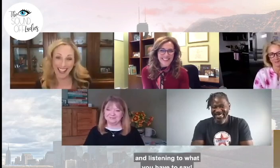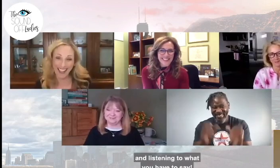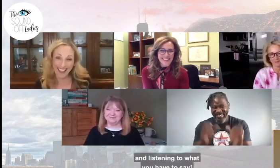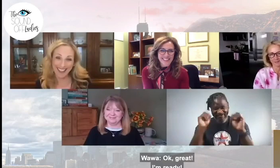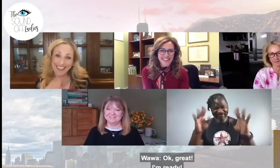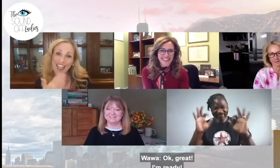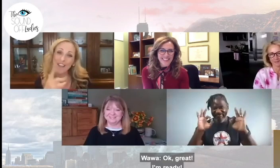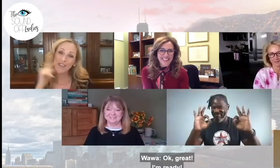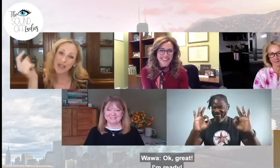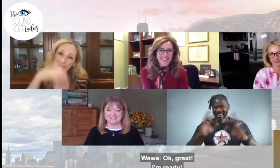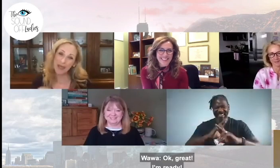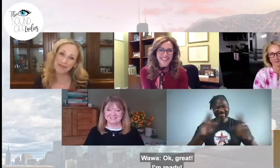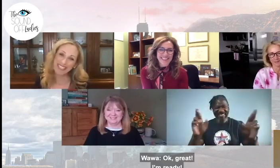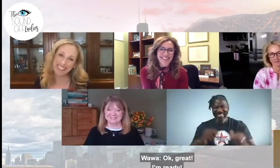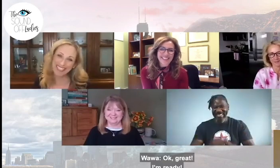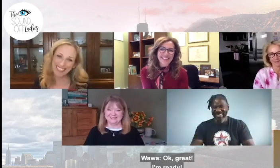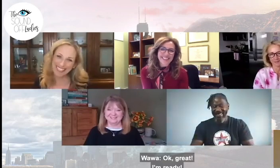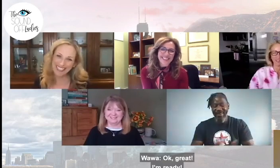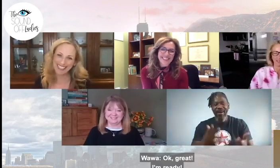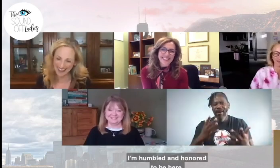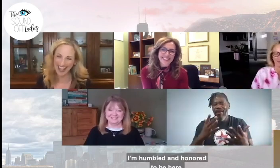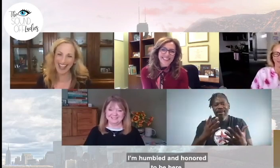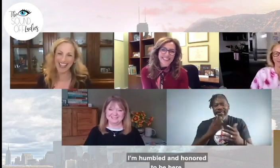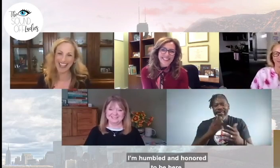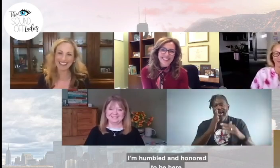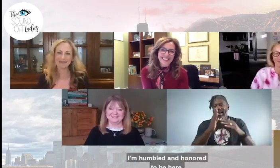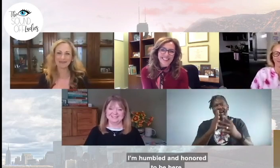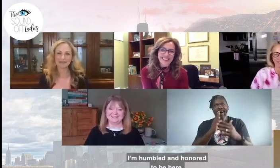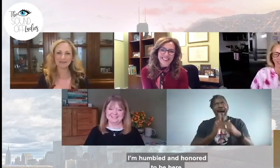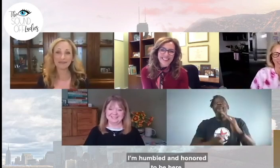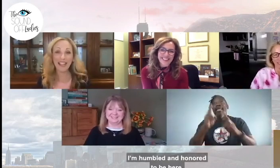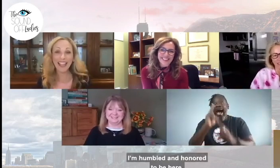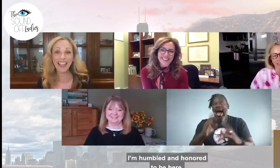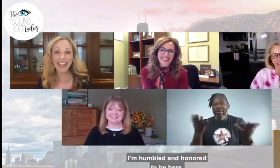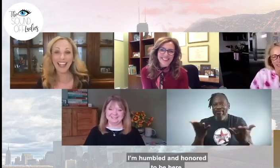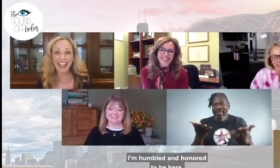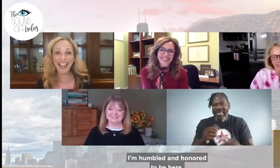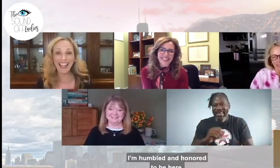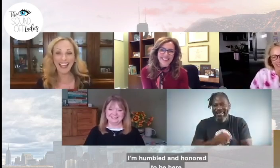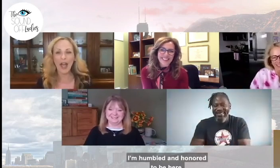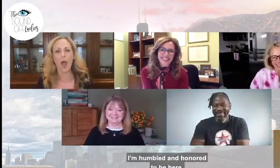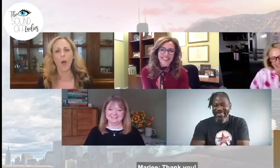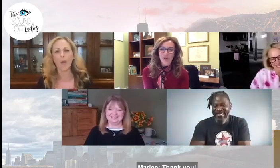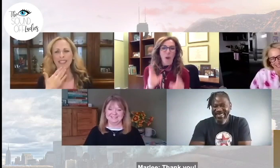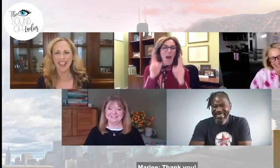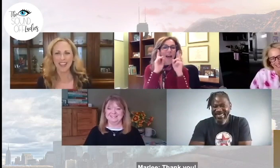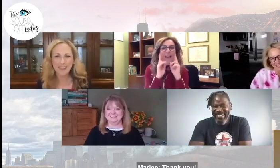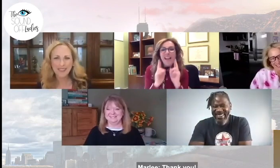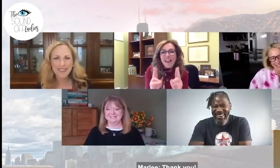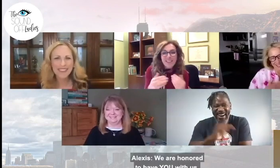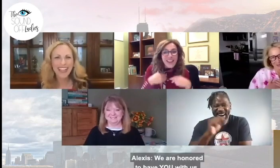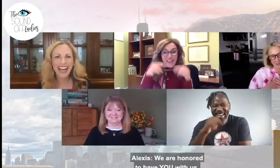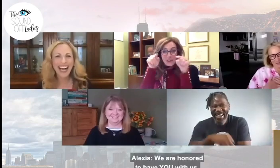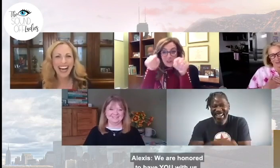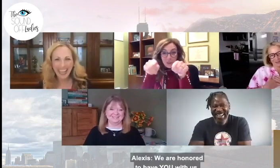and listening to what you have to say, okay? Are we ready? I'm ready. I'm very honored and humble to be